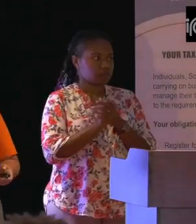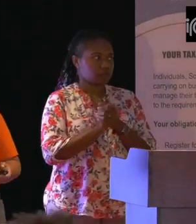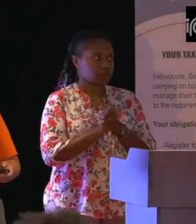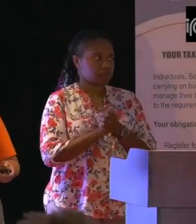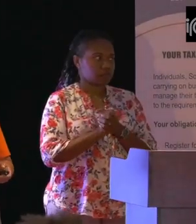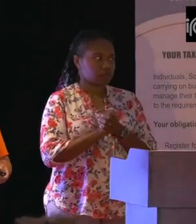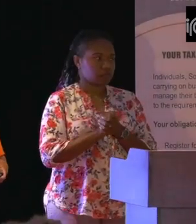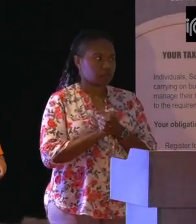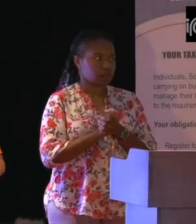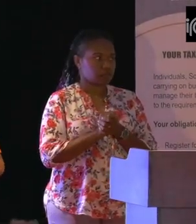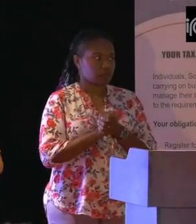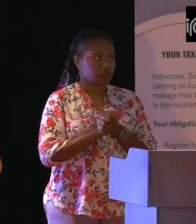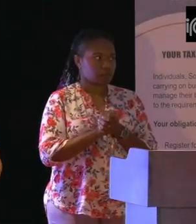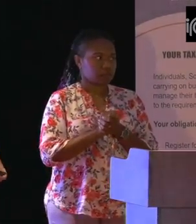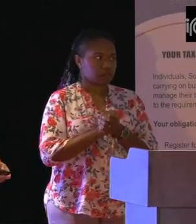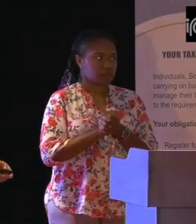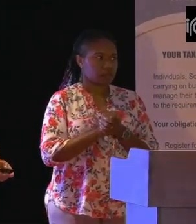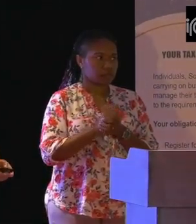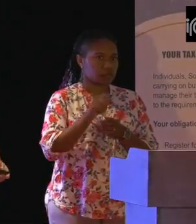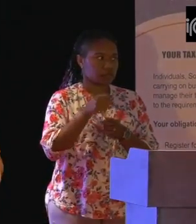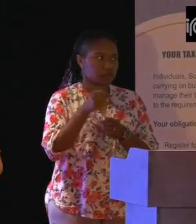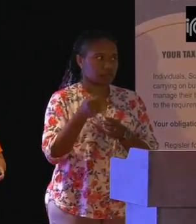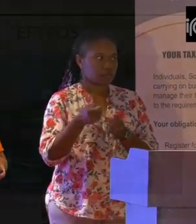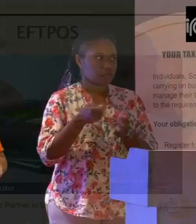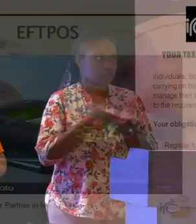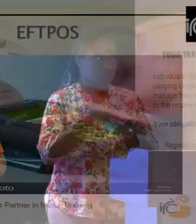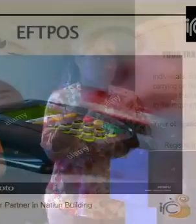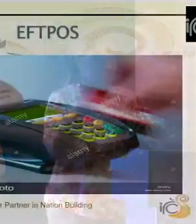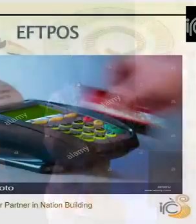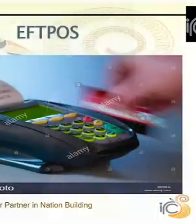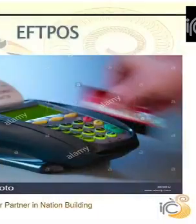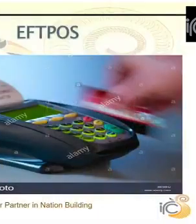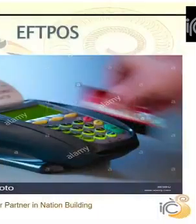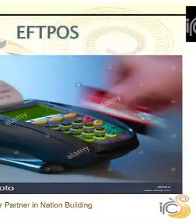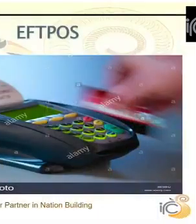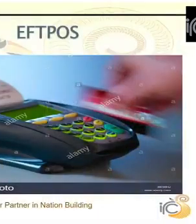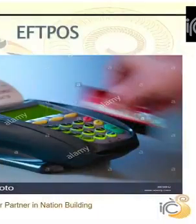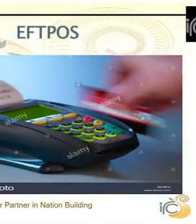The next payment method is FPOS. All